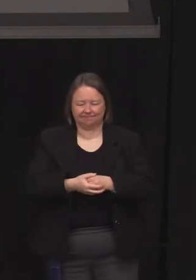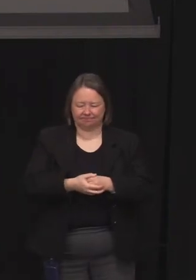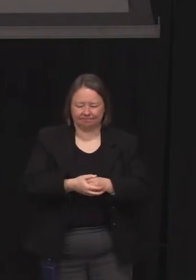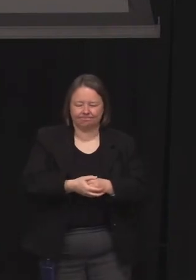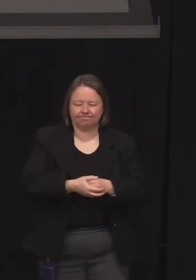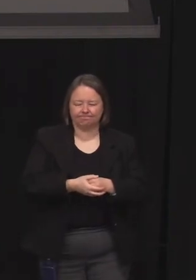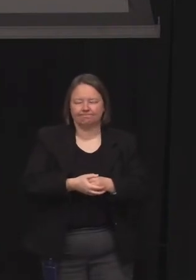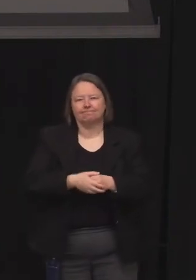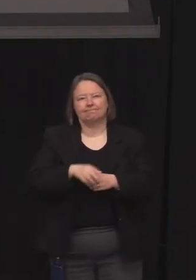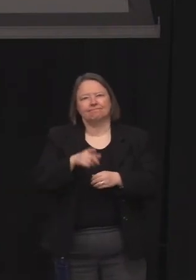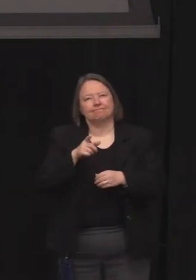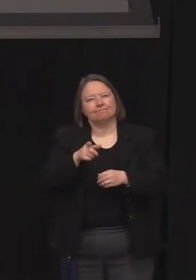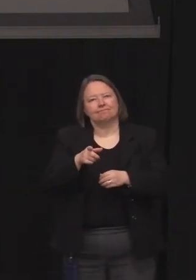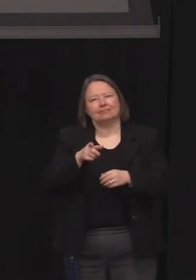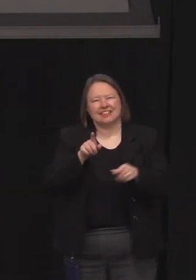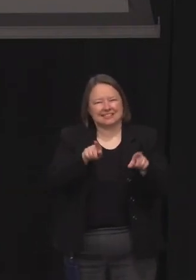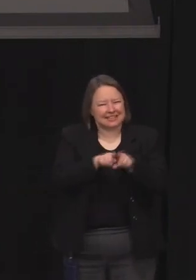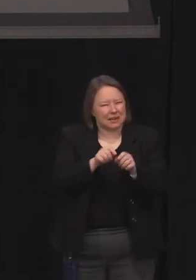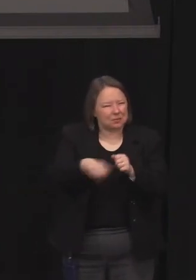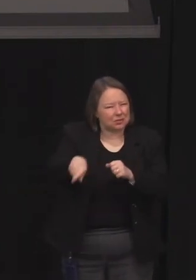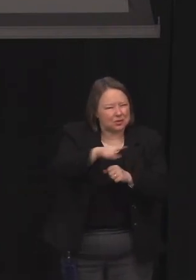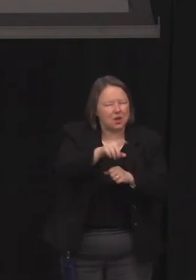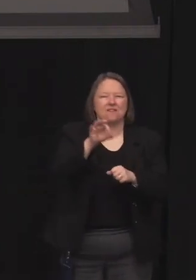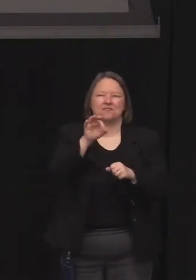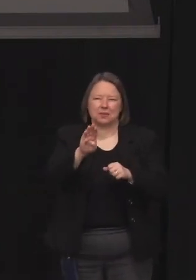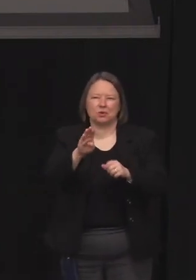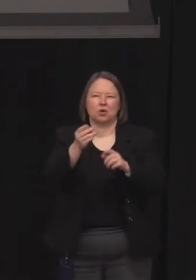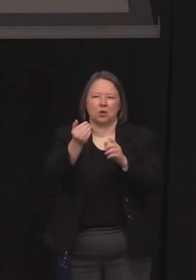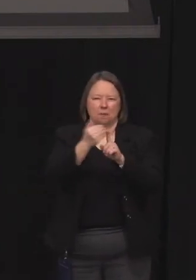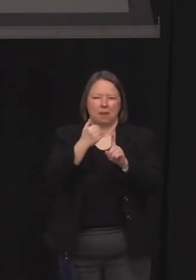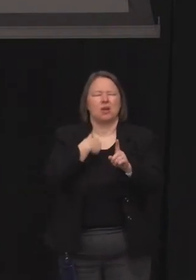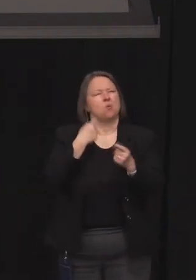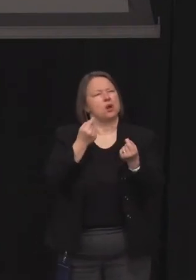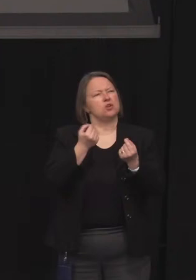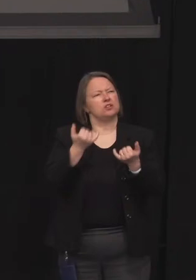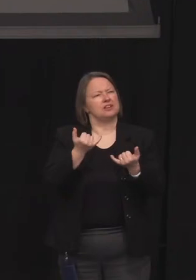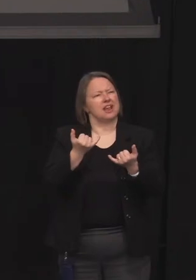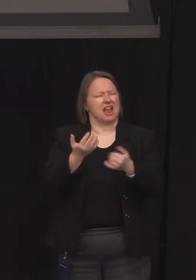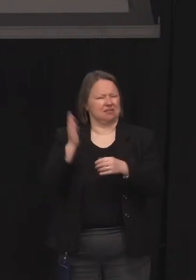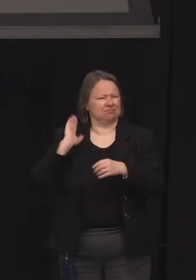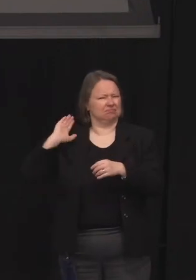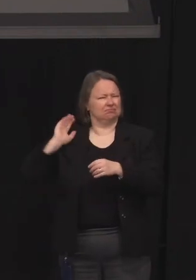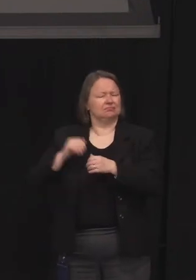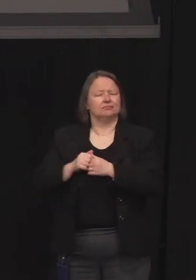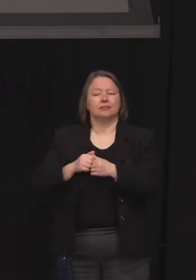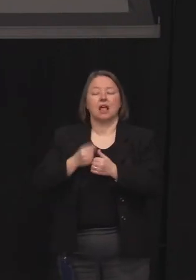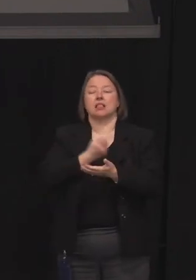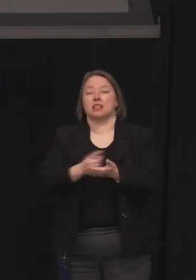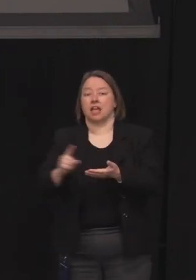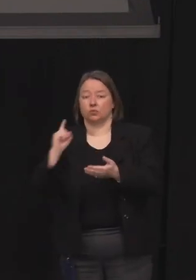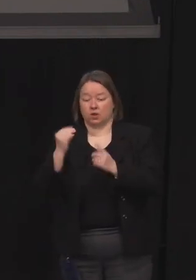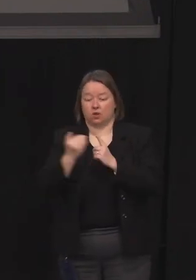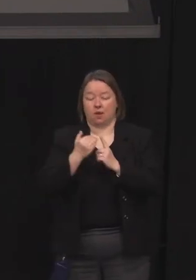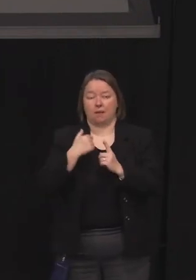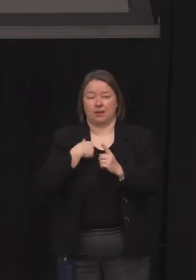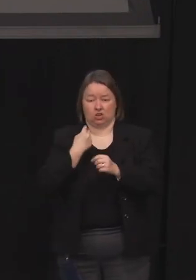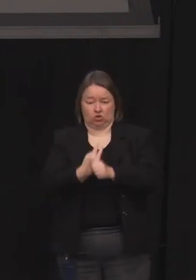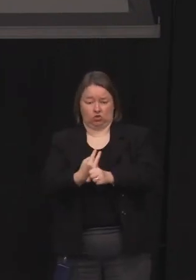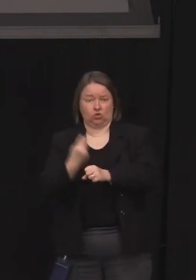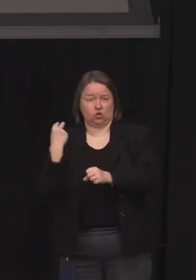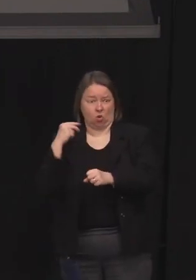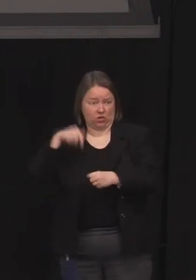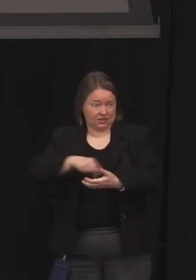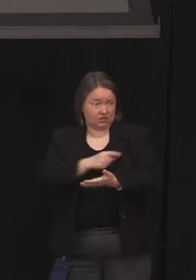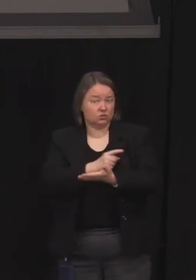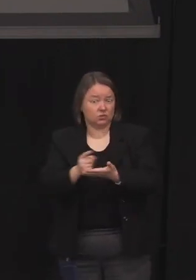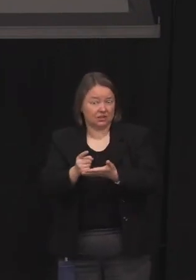As it does, I'm sure, with you, Facebook likes to remind me of what I was doing today. Last week, it reminded me that 2 years ago this